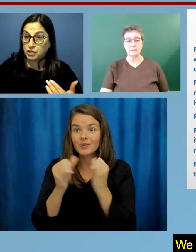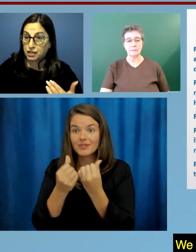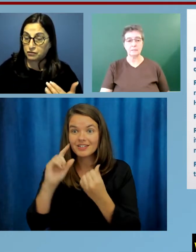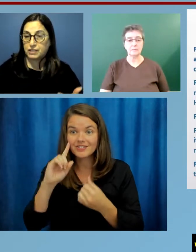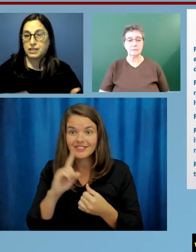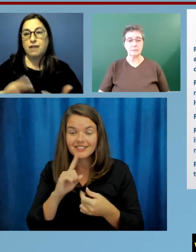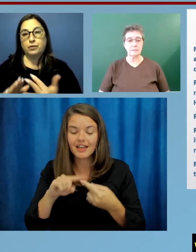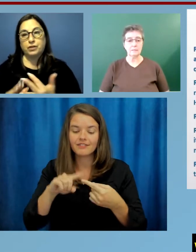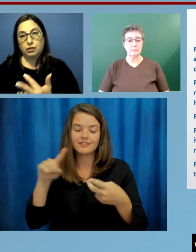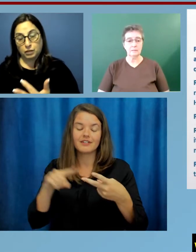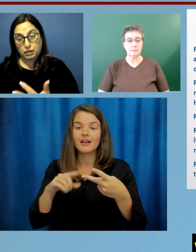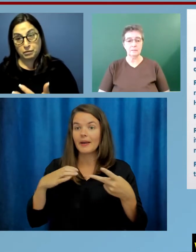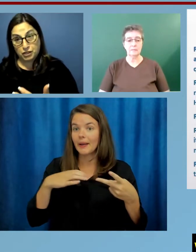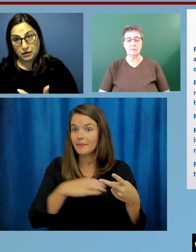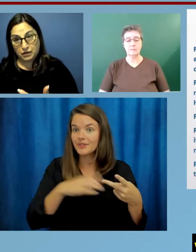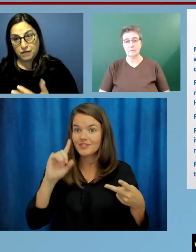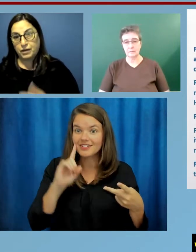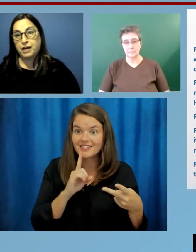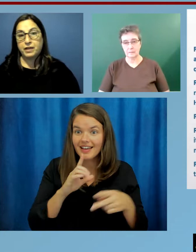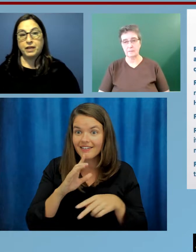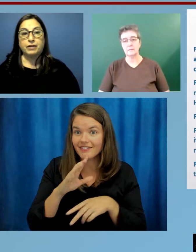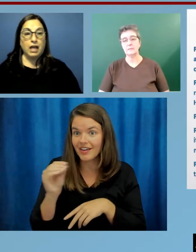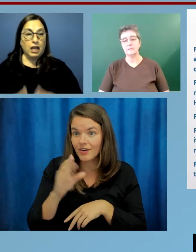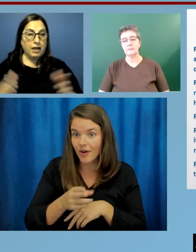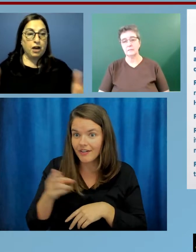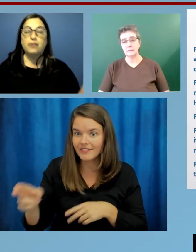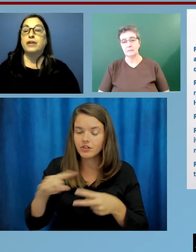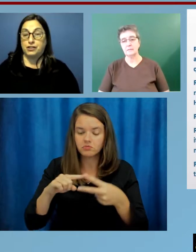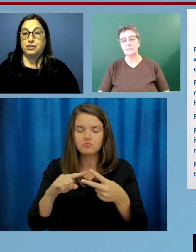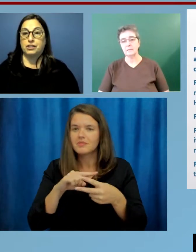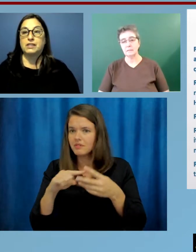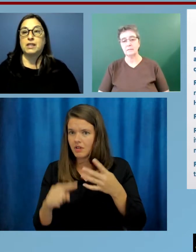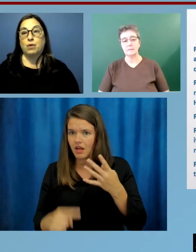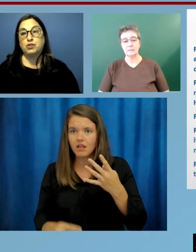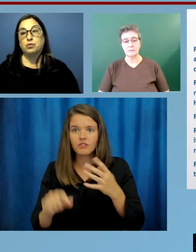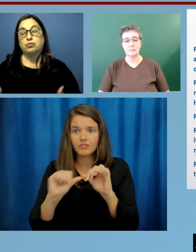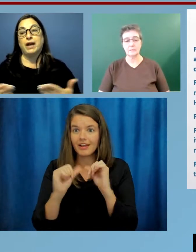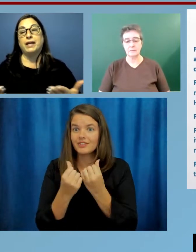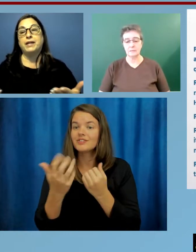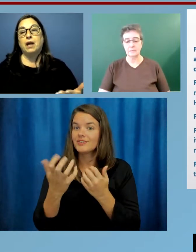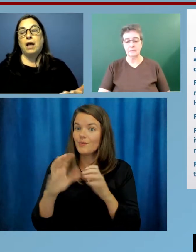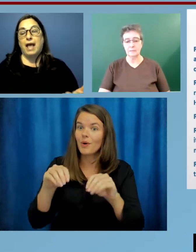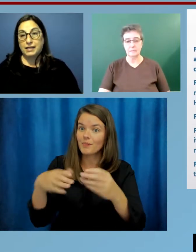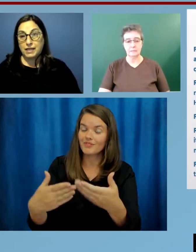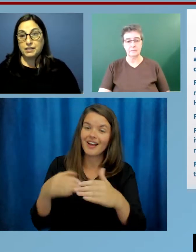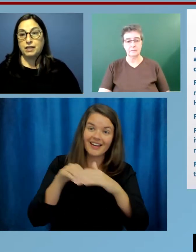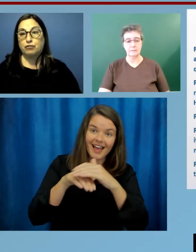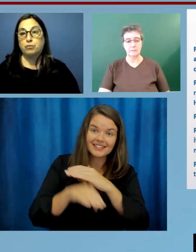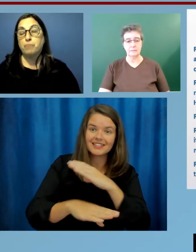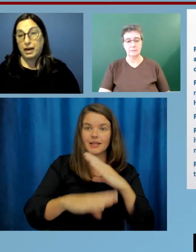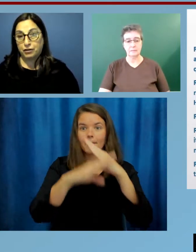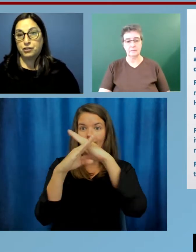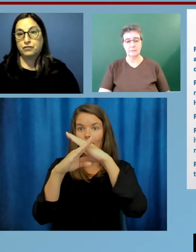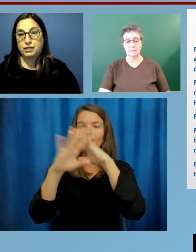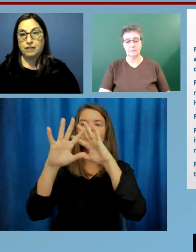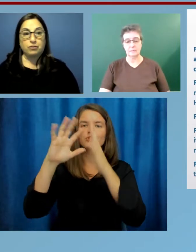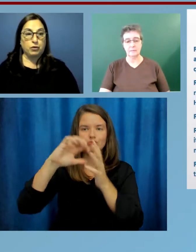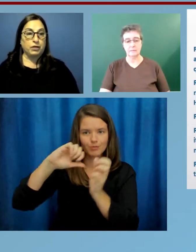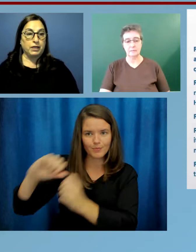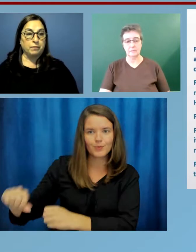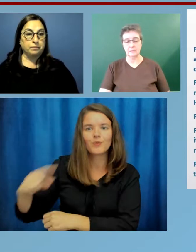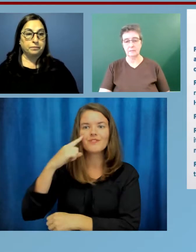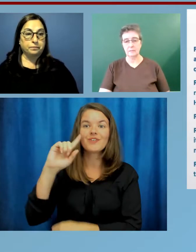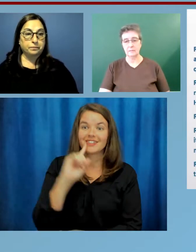Island Association for the Deaf, with the Commission on the Deaf and Hard of Hearing, and other agencies that want to provide access and remove barriers for the